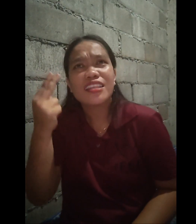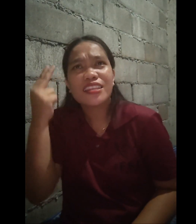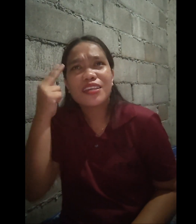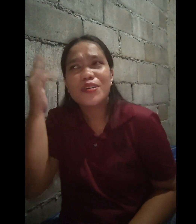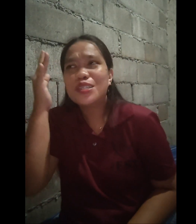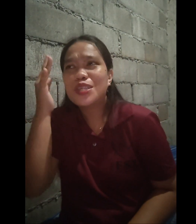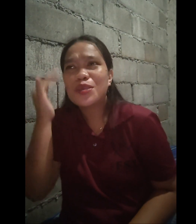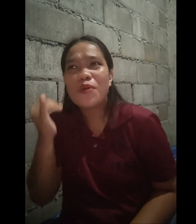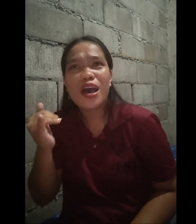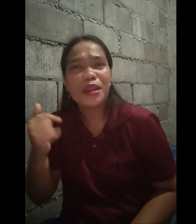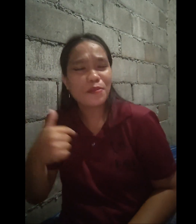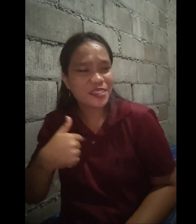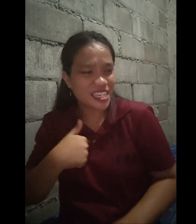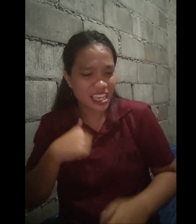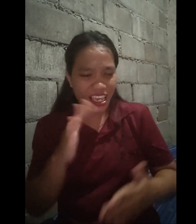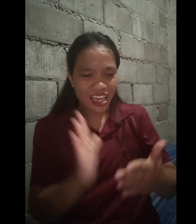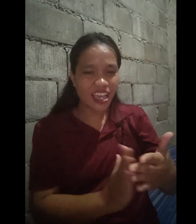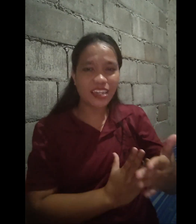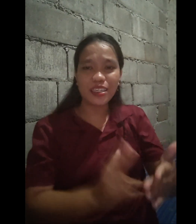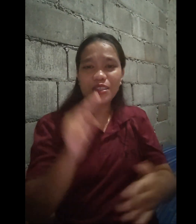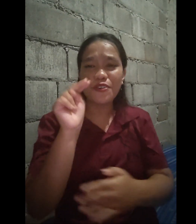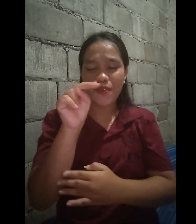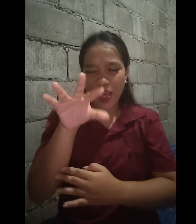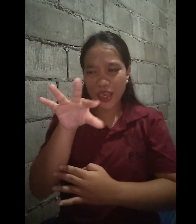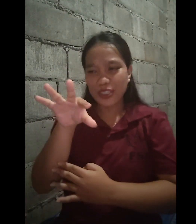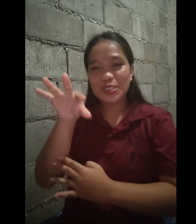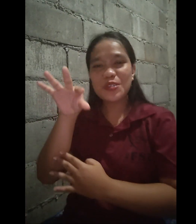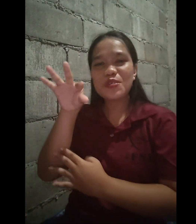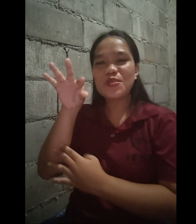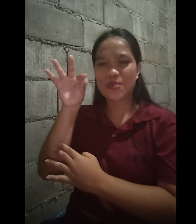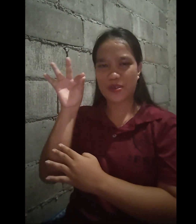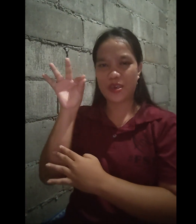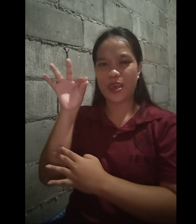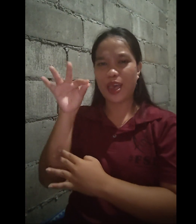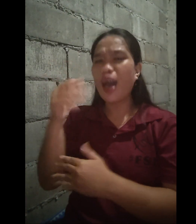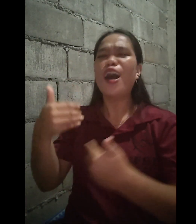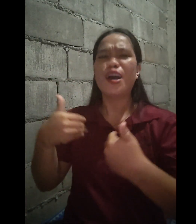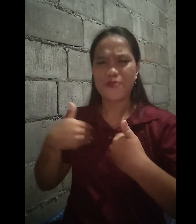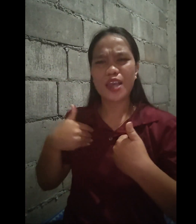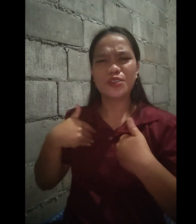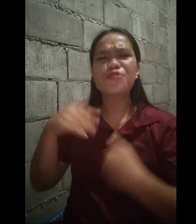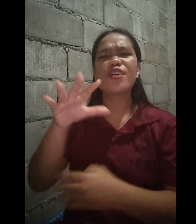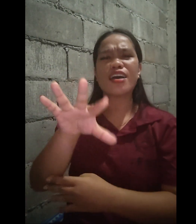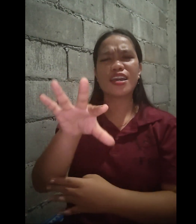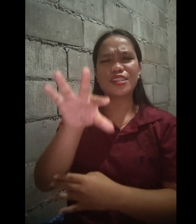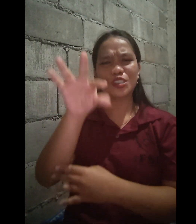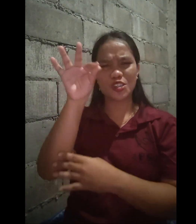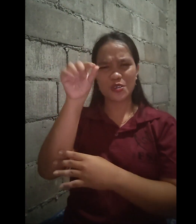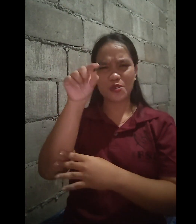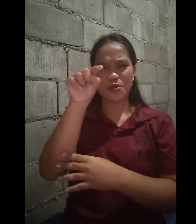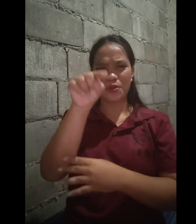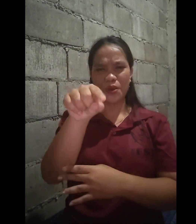the reason why I'm singing. I need to find you. I've got to find